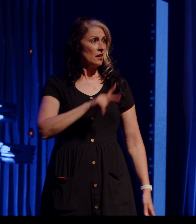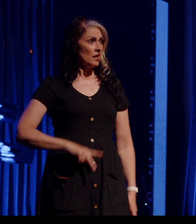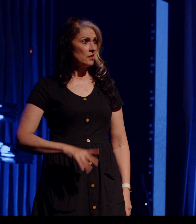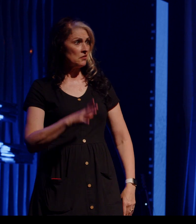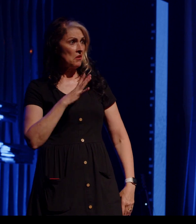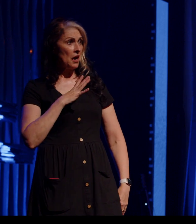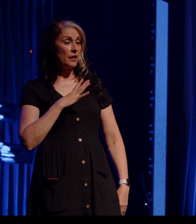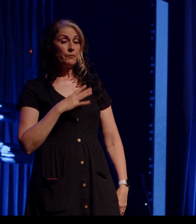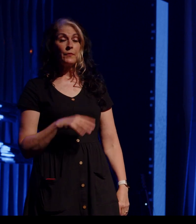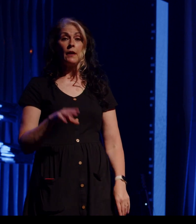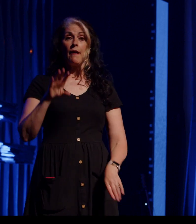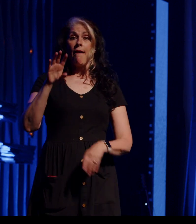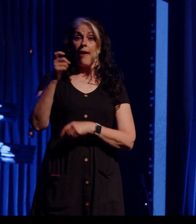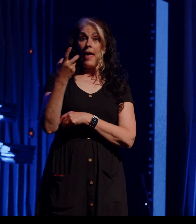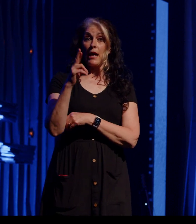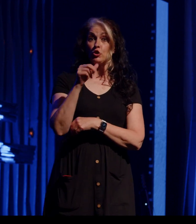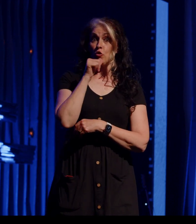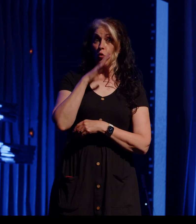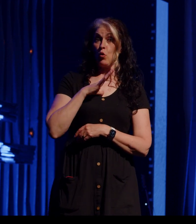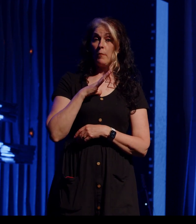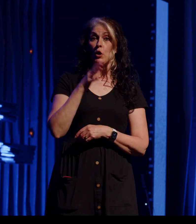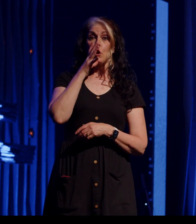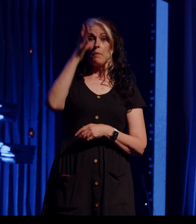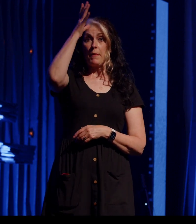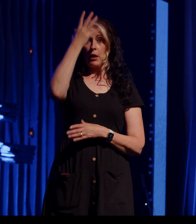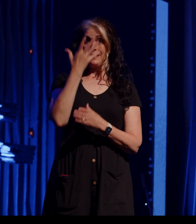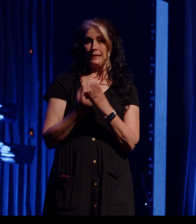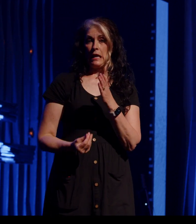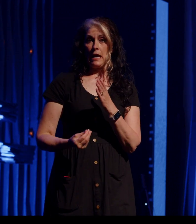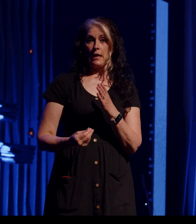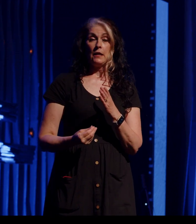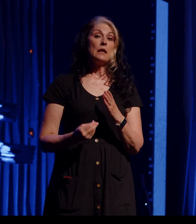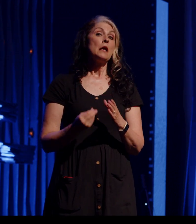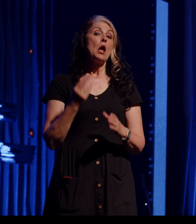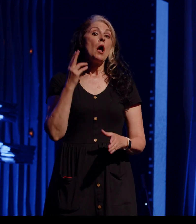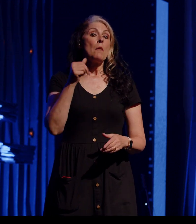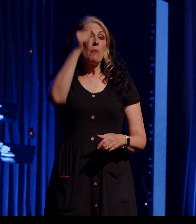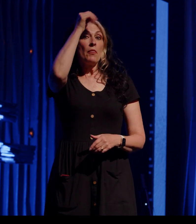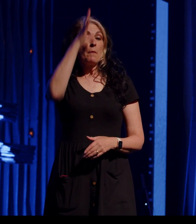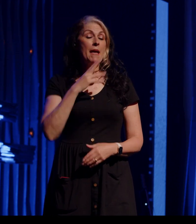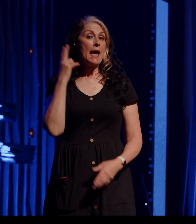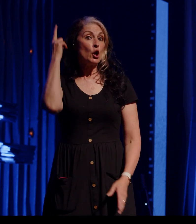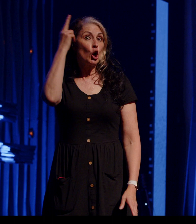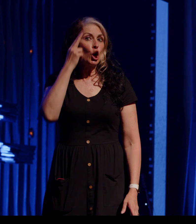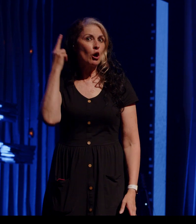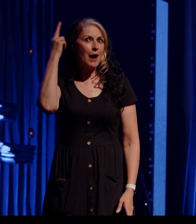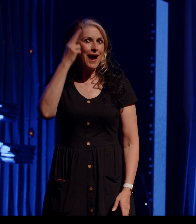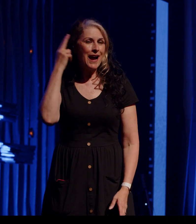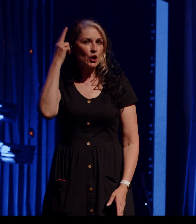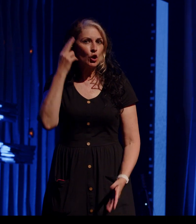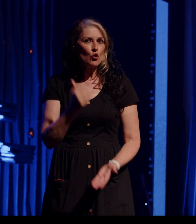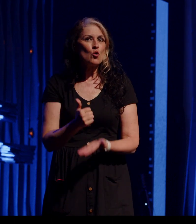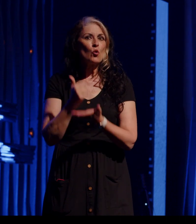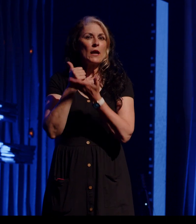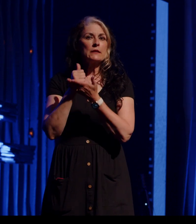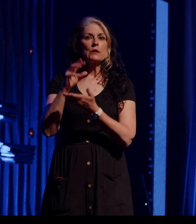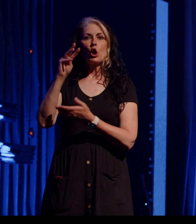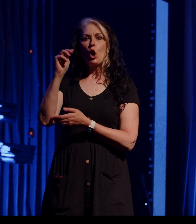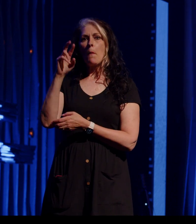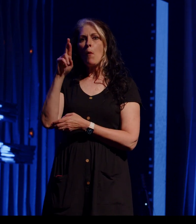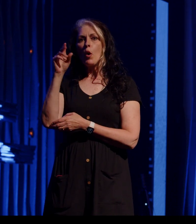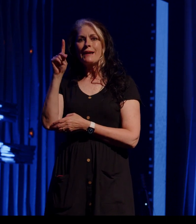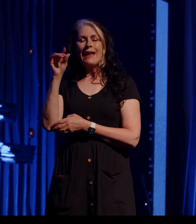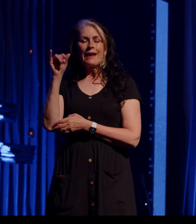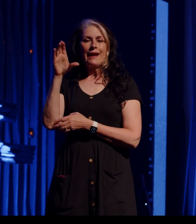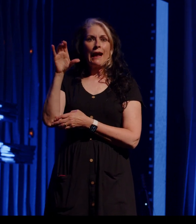Esther's parents died, and she was raised by a man called, tell me what his name is? Mordecai, what do you want to call